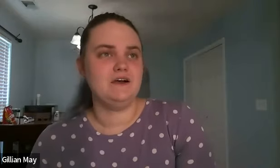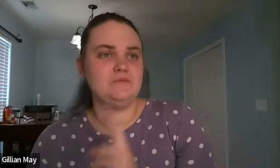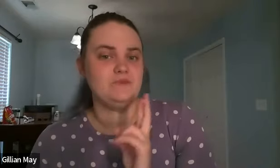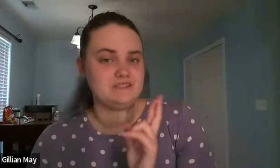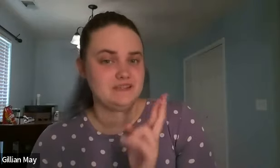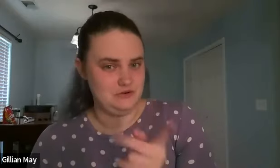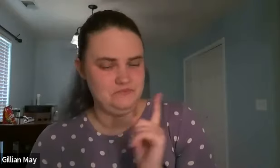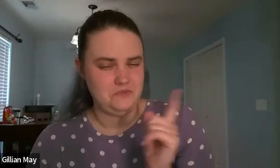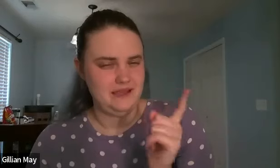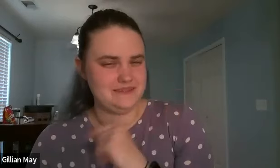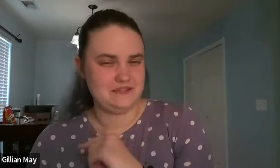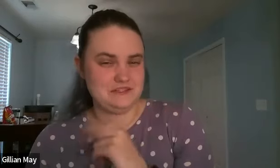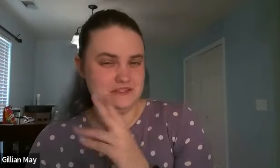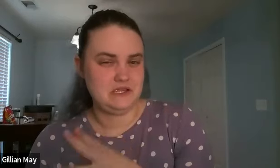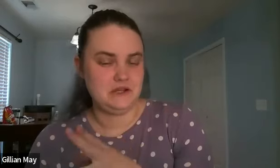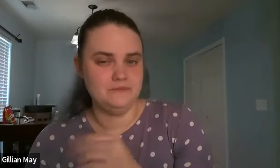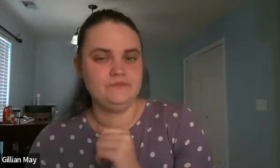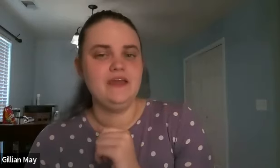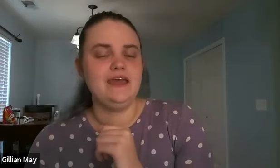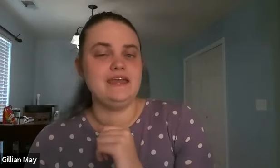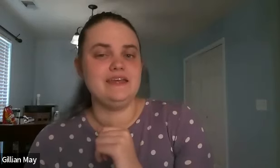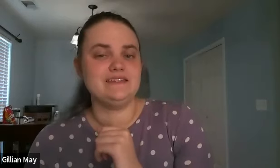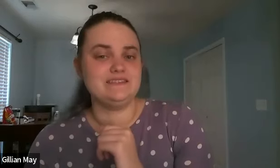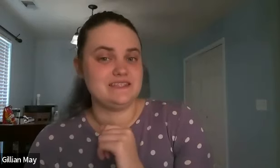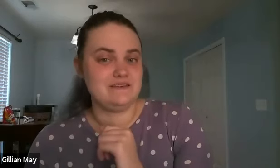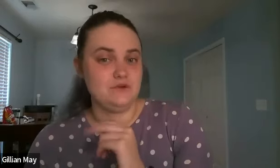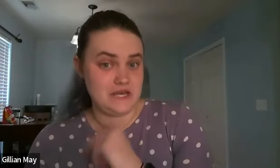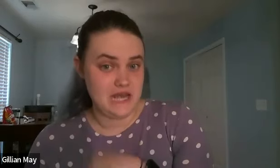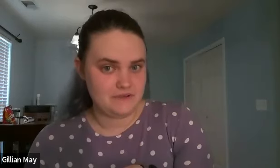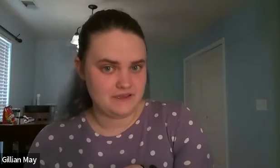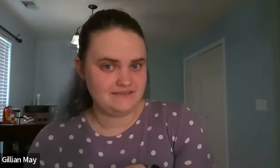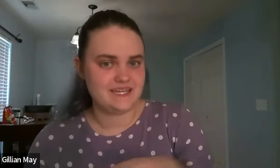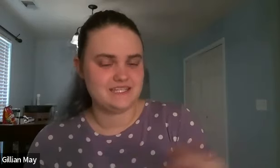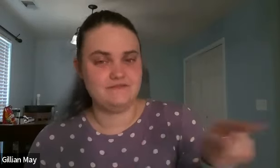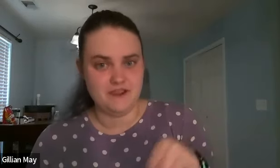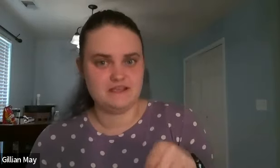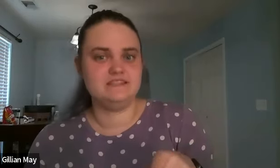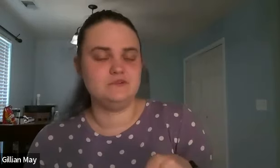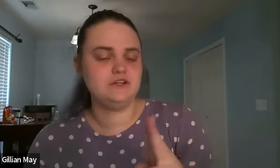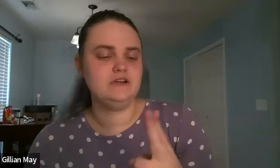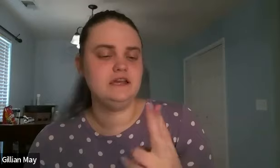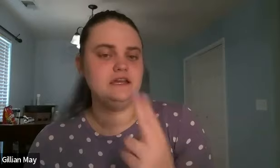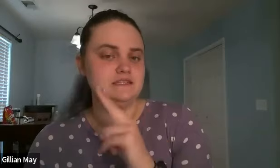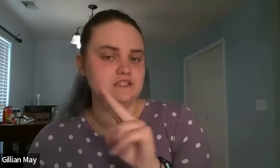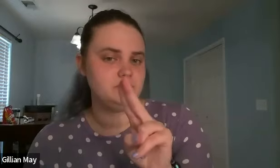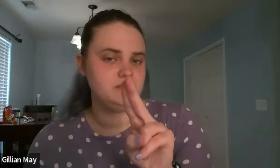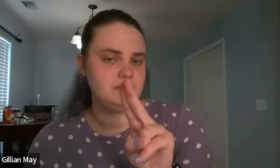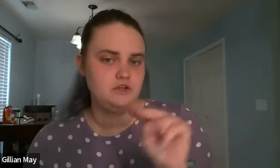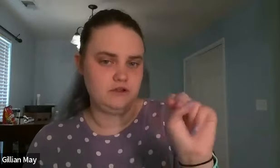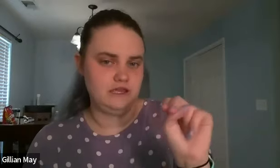And what's kind of cool, I'll add this here since we're here, is the sign for a napkin is very similar. It's going to be like your N,